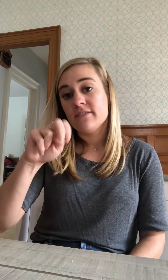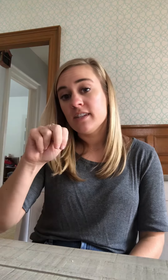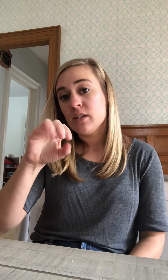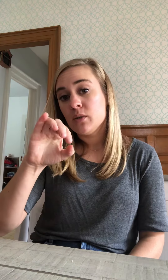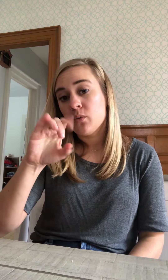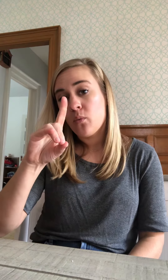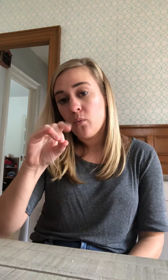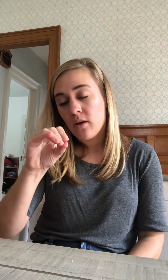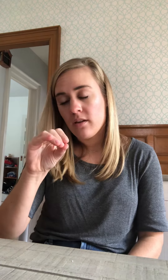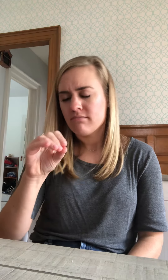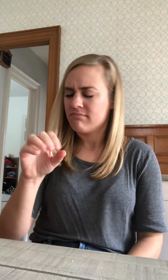frontal sinuses.